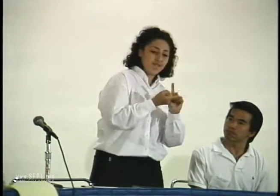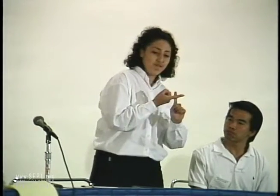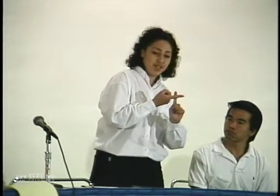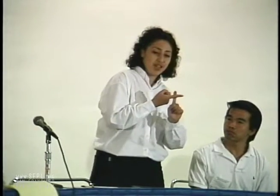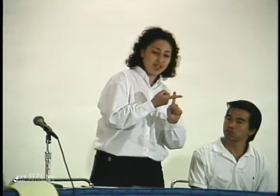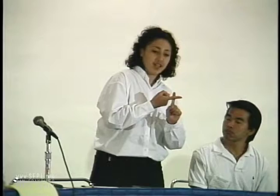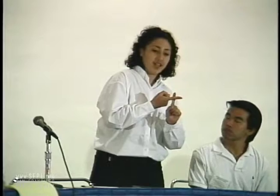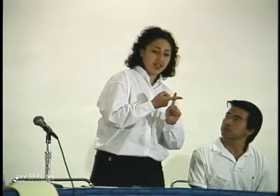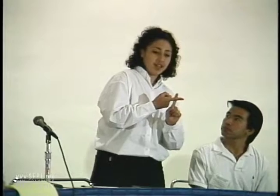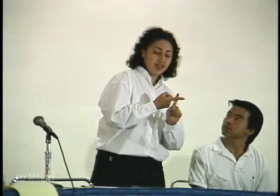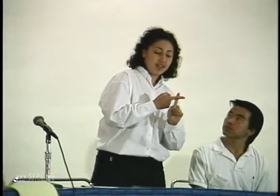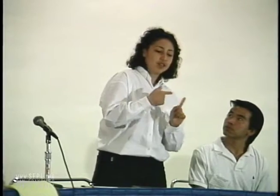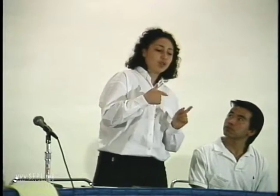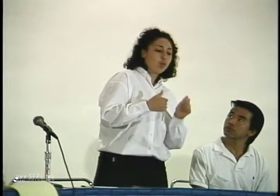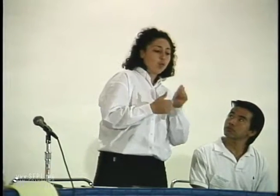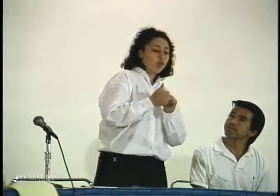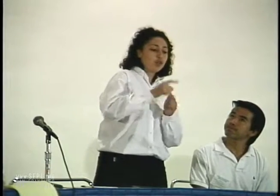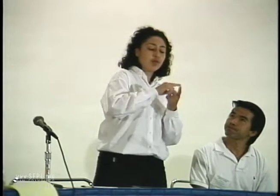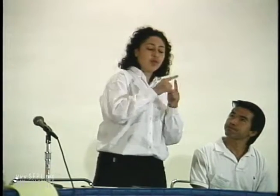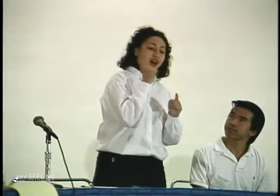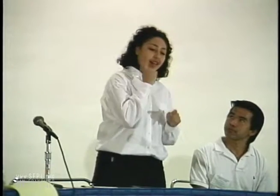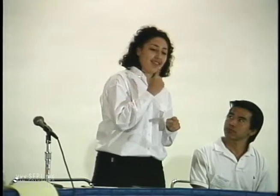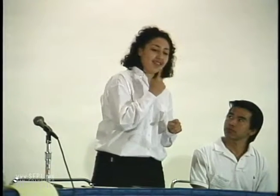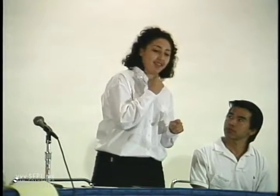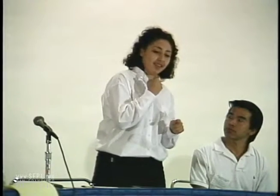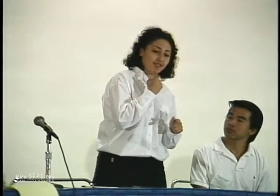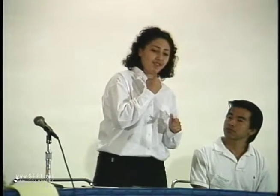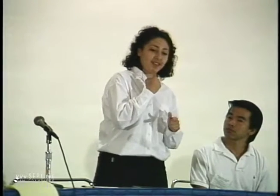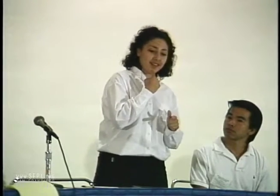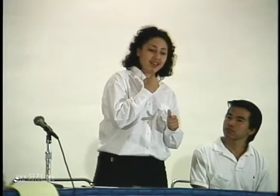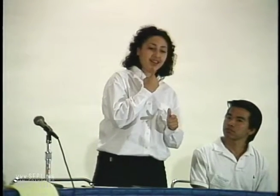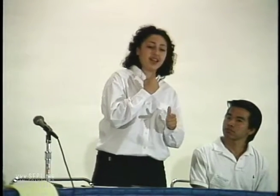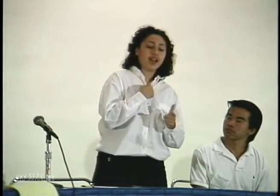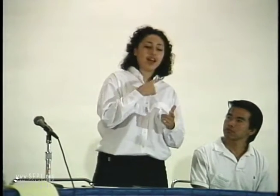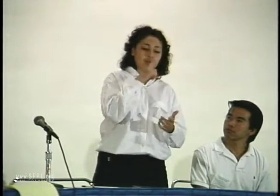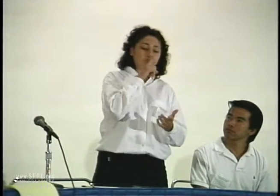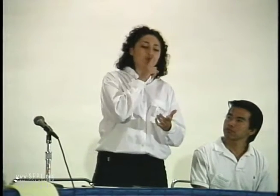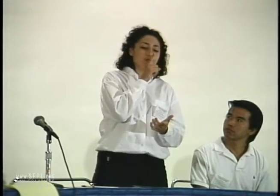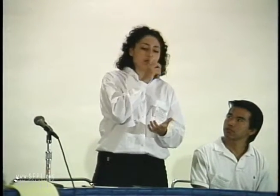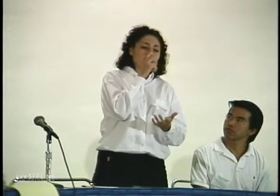when I go out with my friends, my deaf friends,